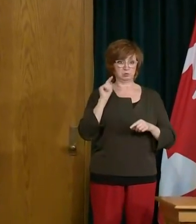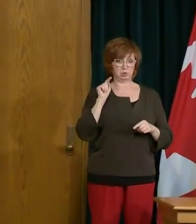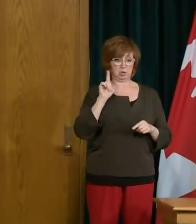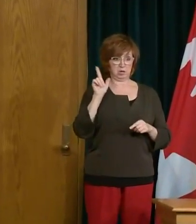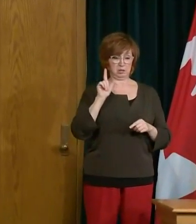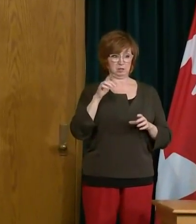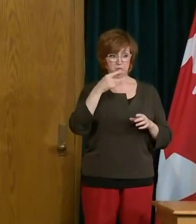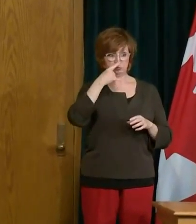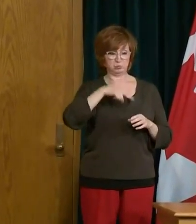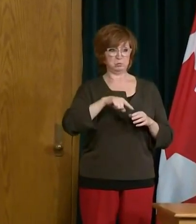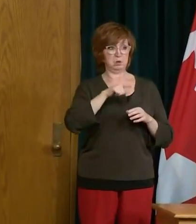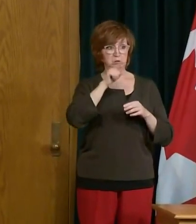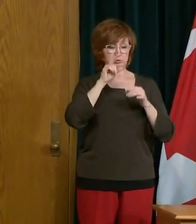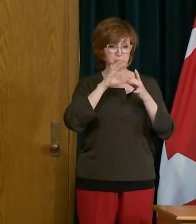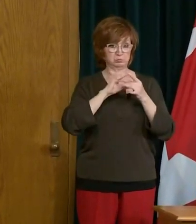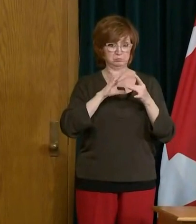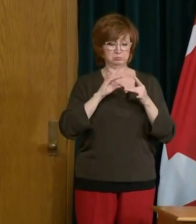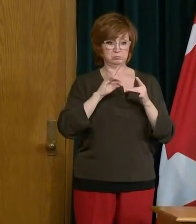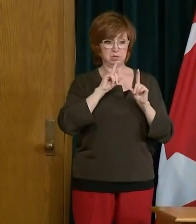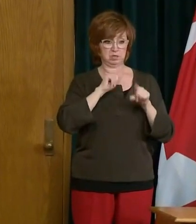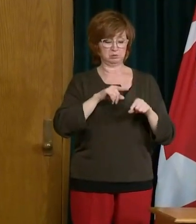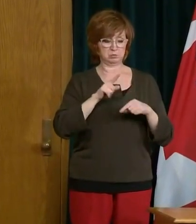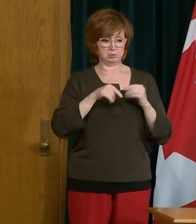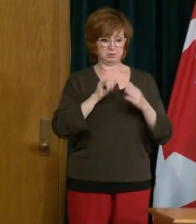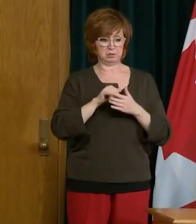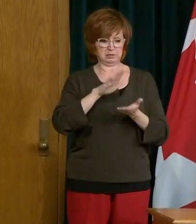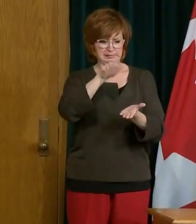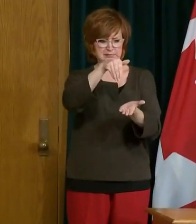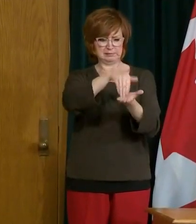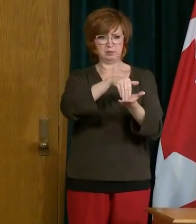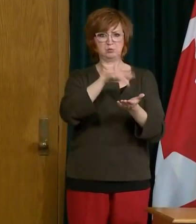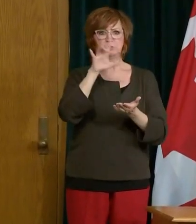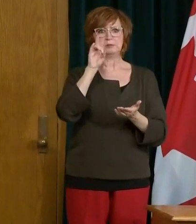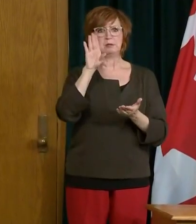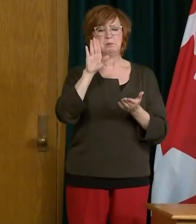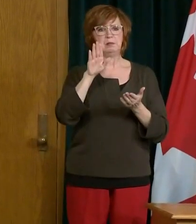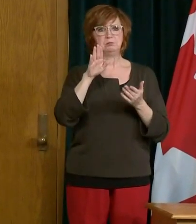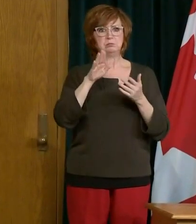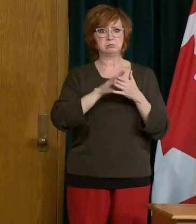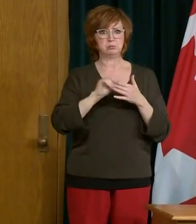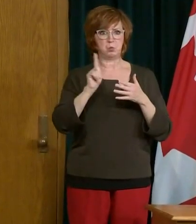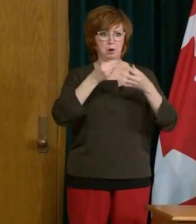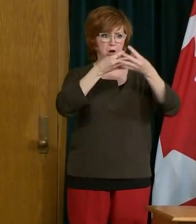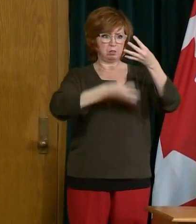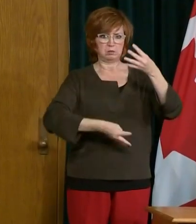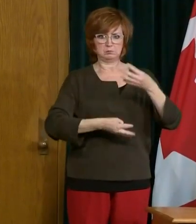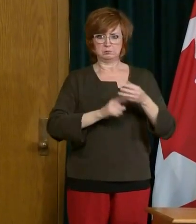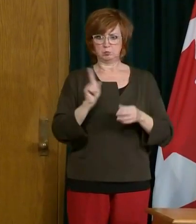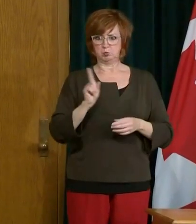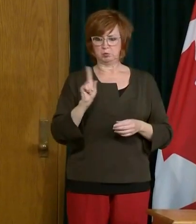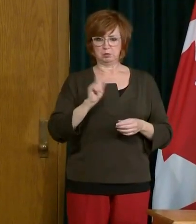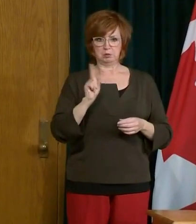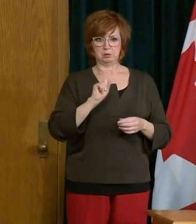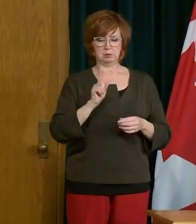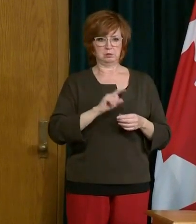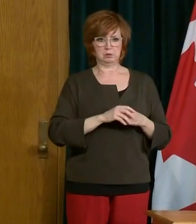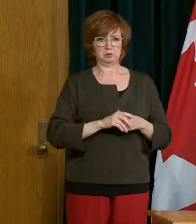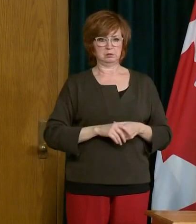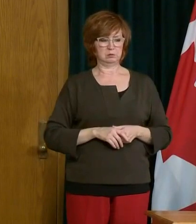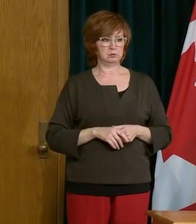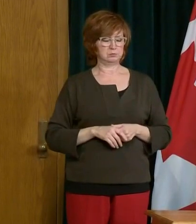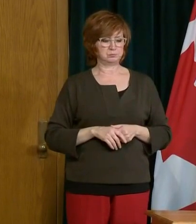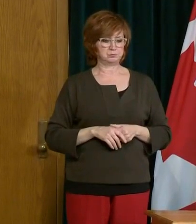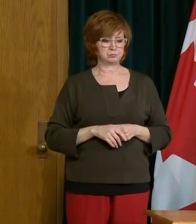contact tracing and how our contact tracing works, but a centralized database, if you will, on where individuals are. I know